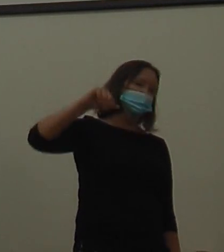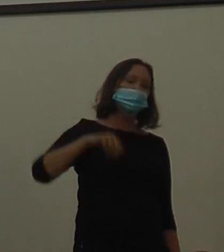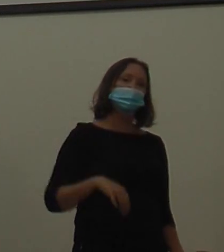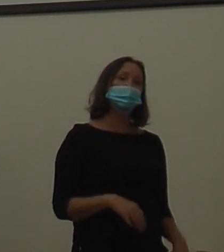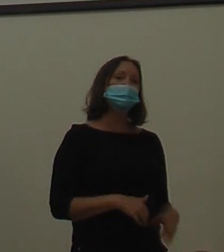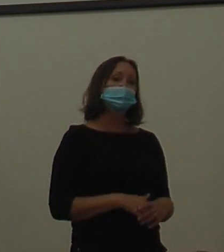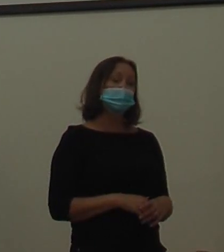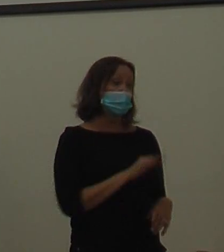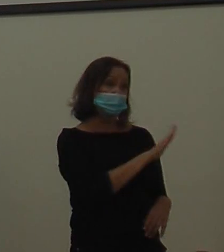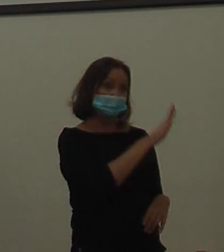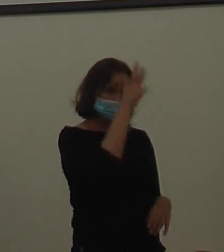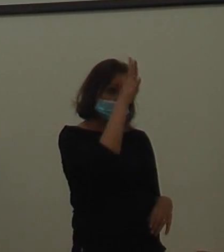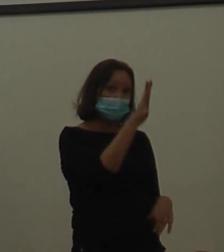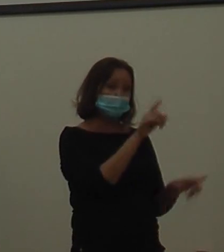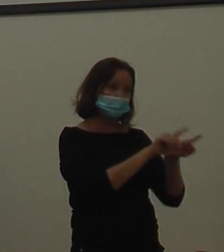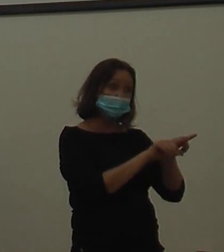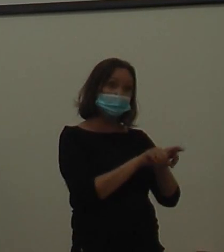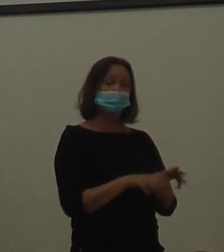God has given us